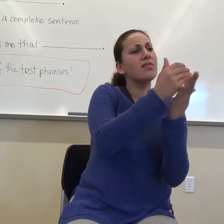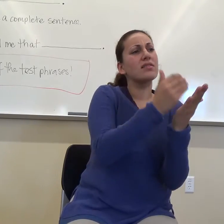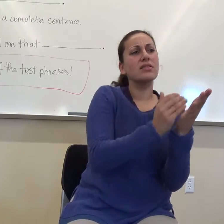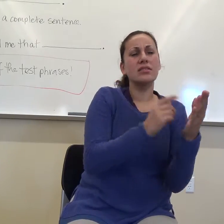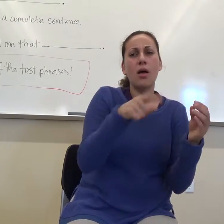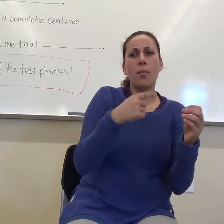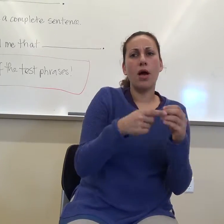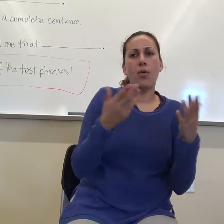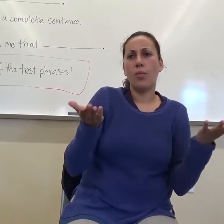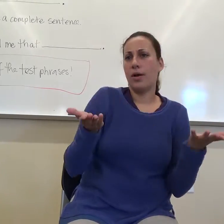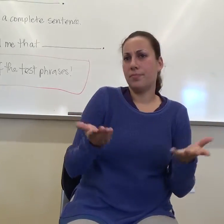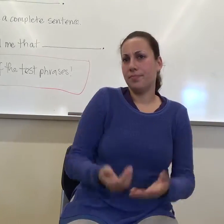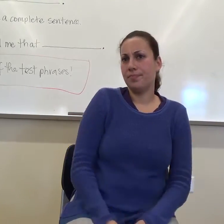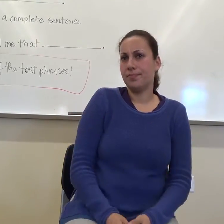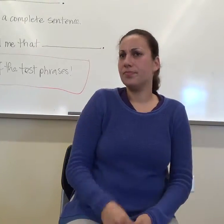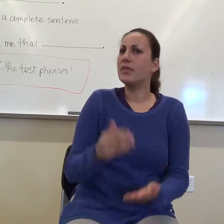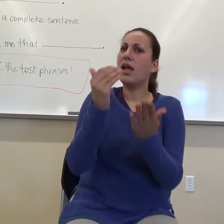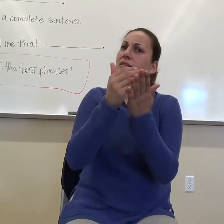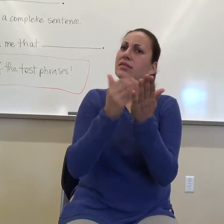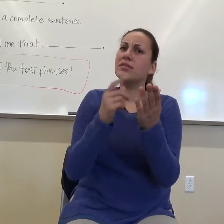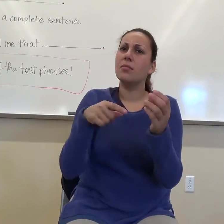is this a list of?